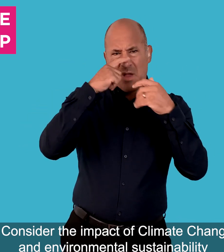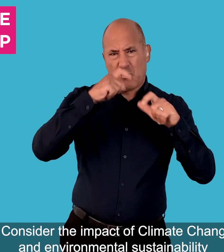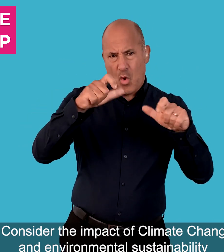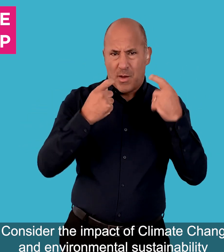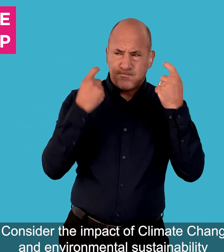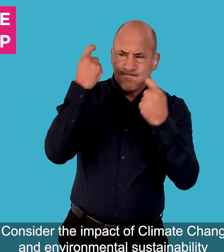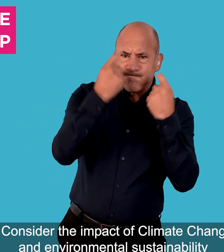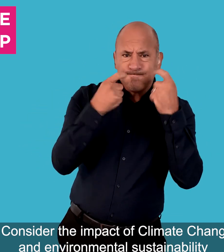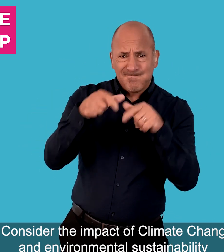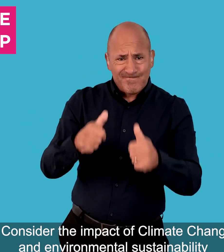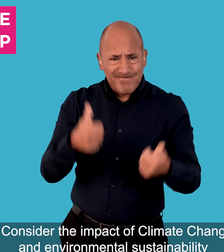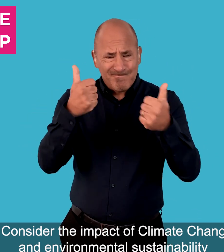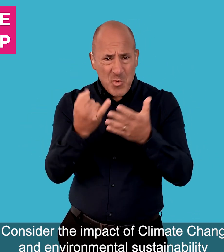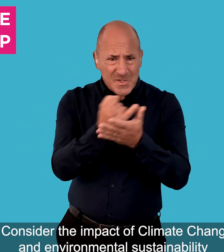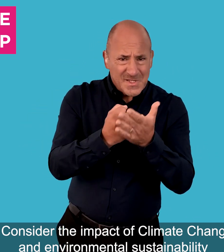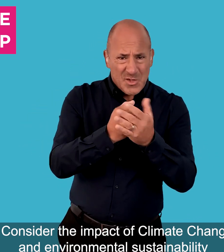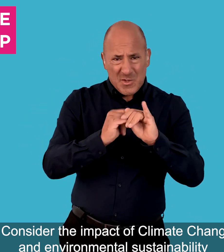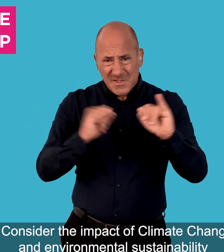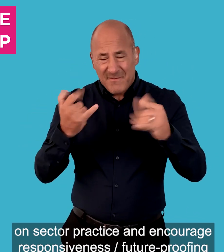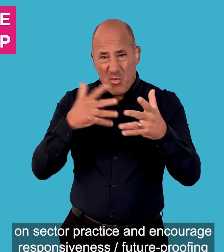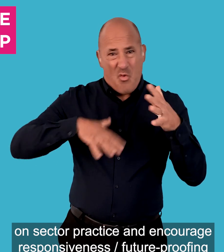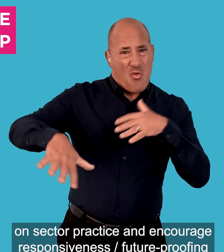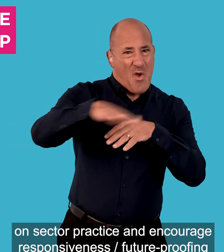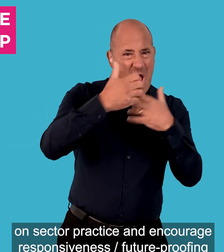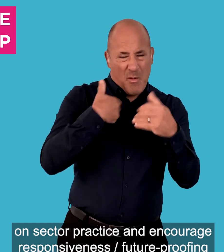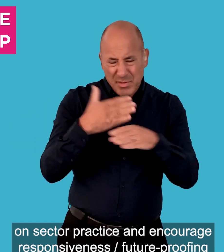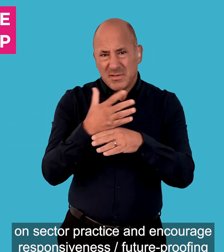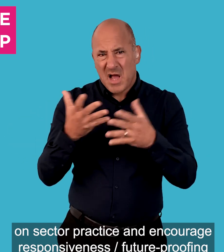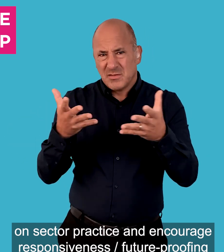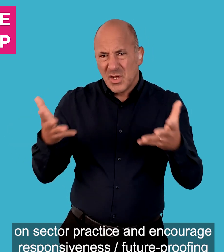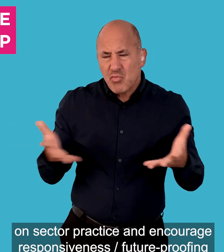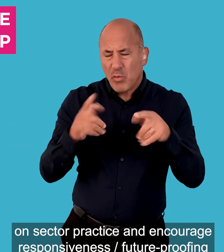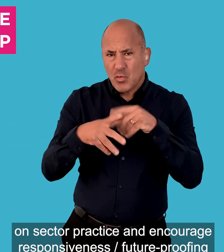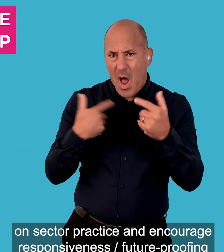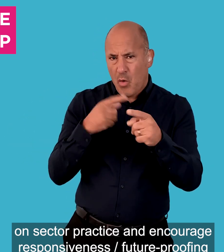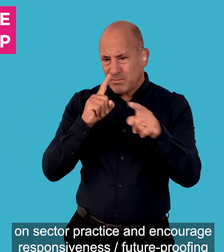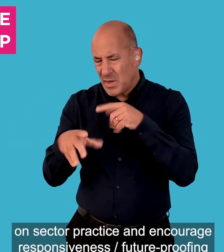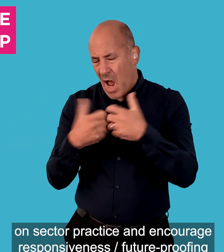climate change and environmental sustainability on sector practice and encourage